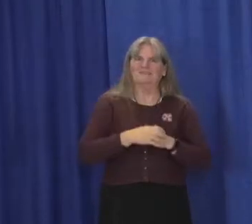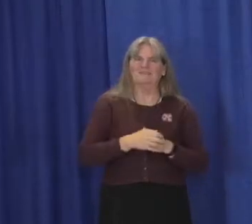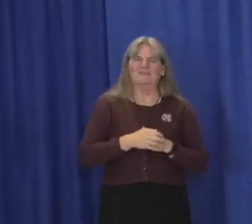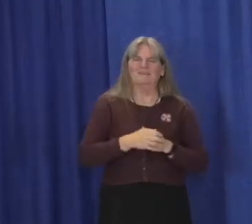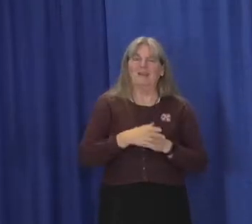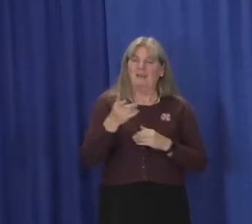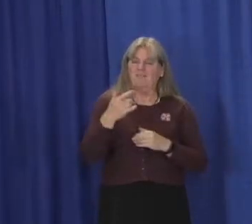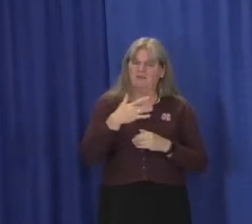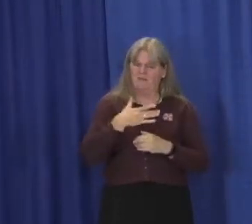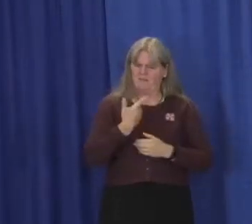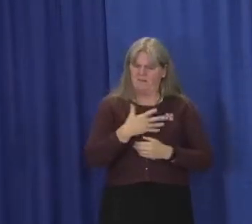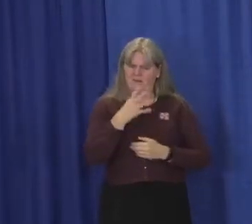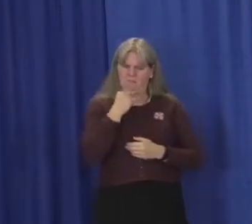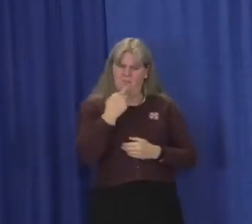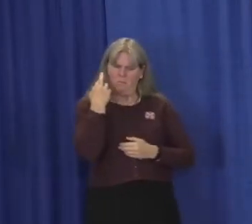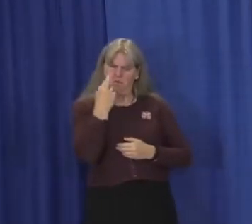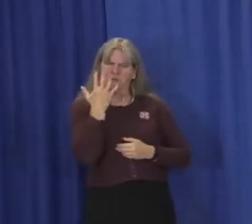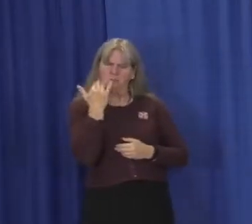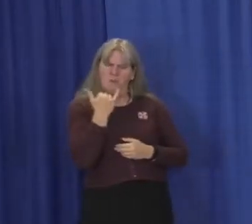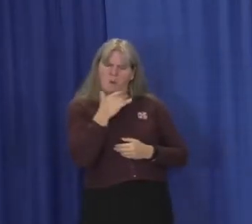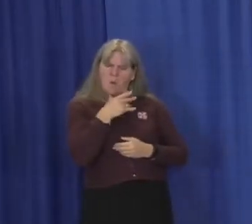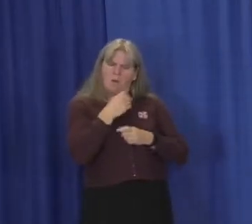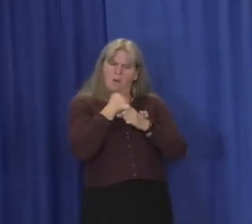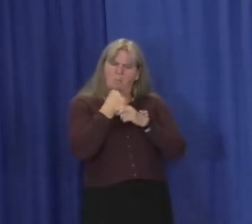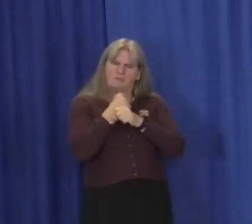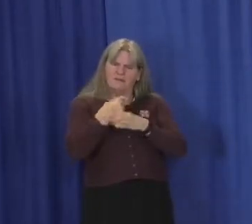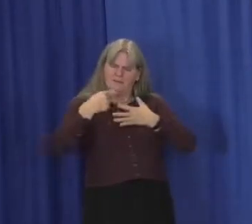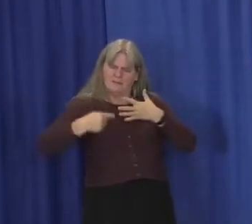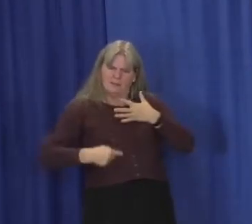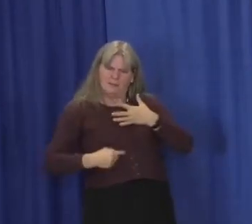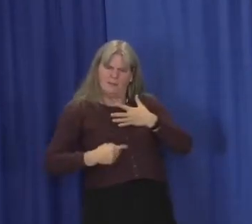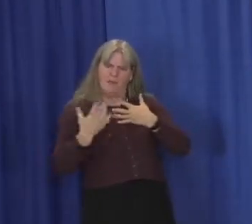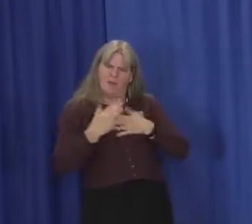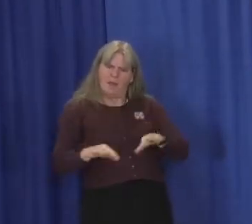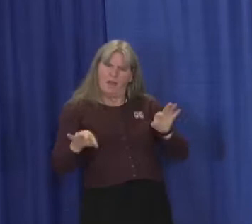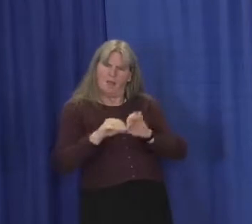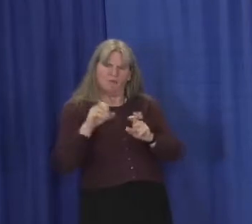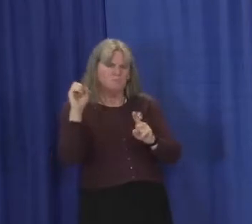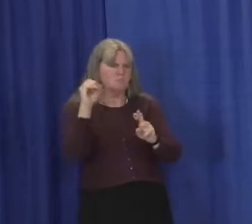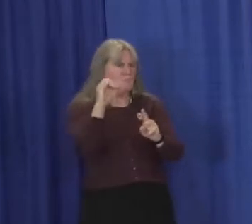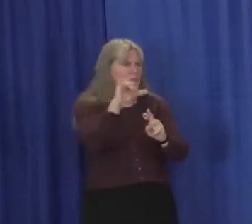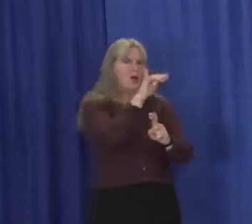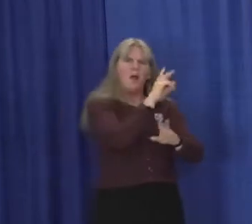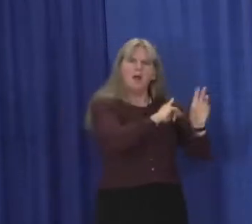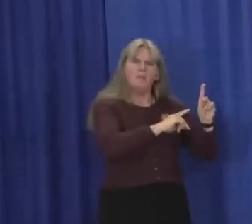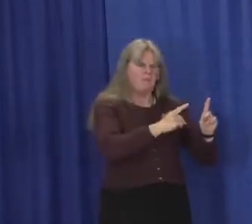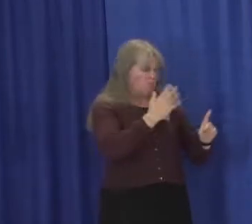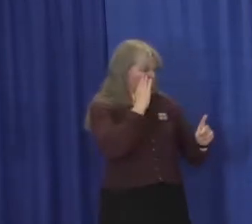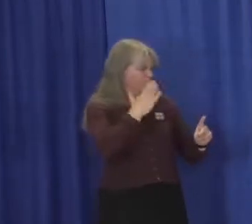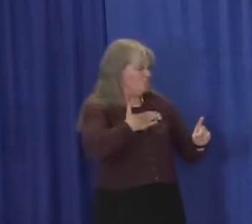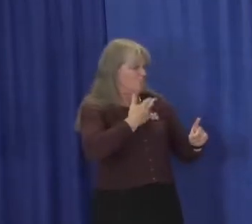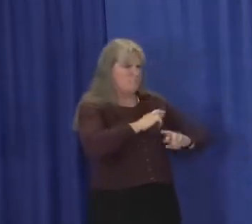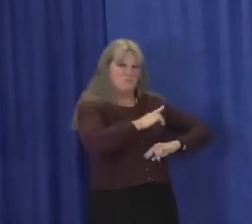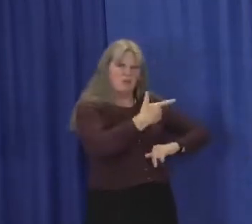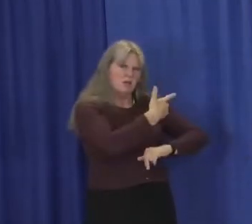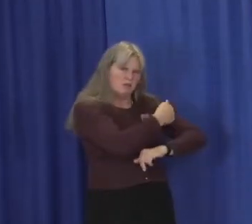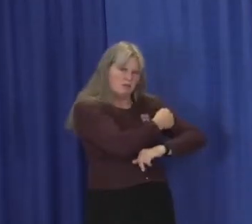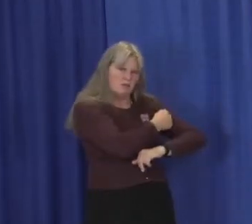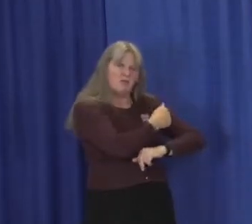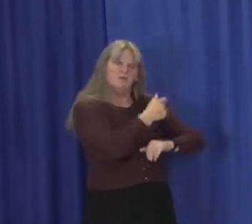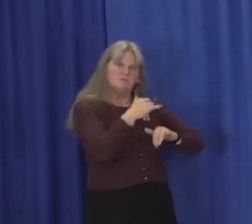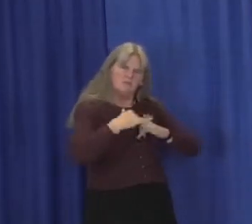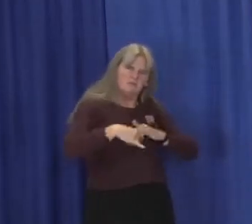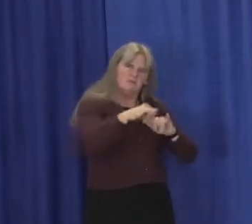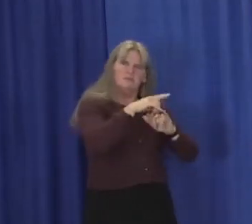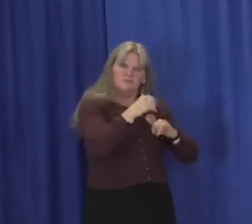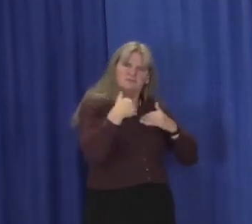why you did, who you are protecting, and why it is so very important that all of us who are eligible take this step.